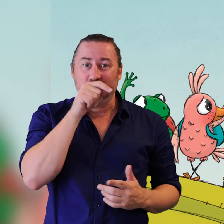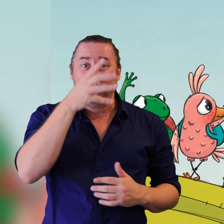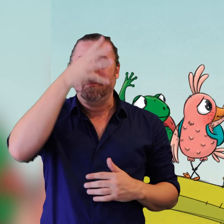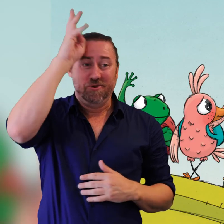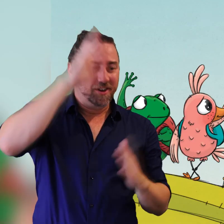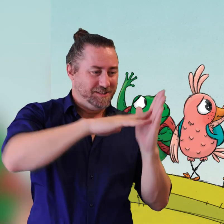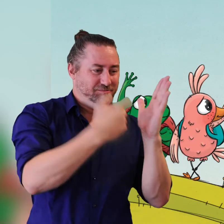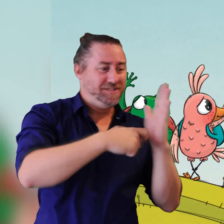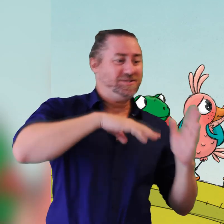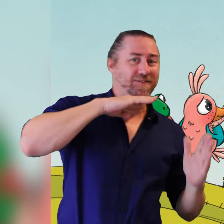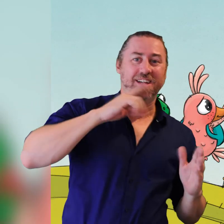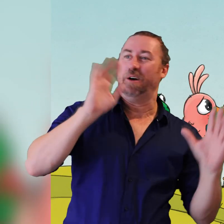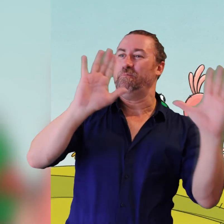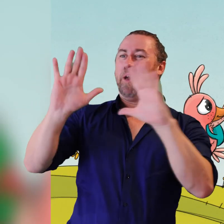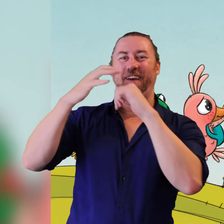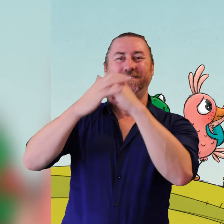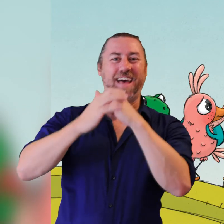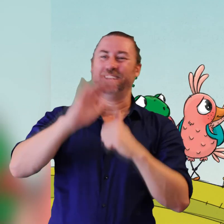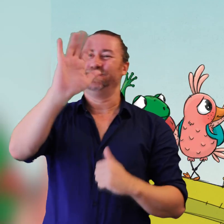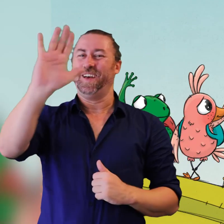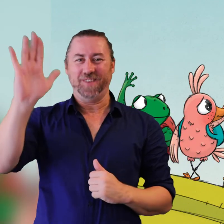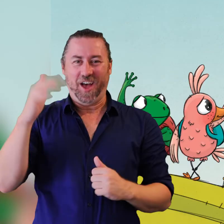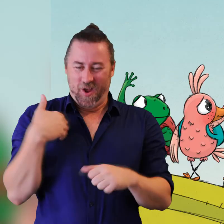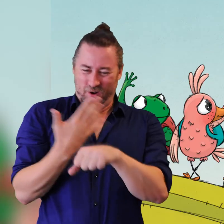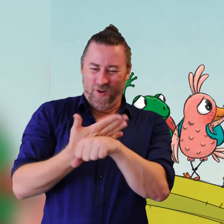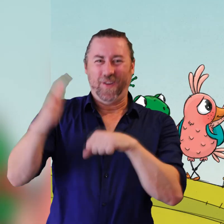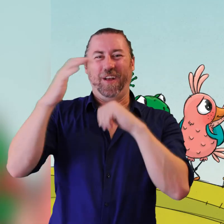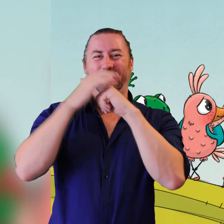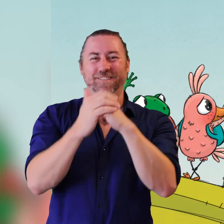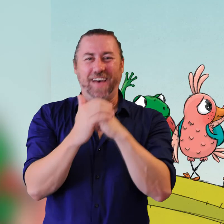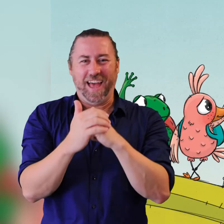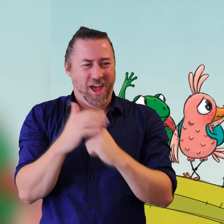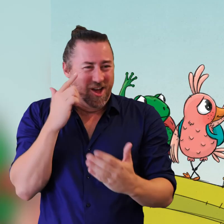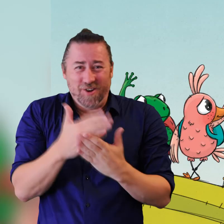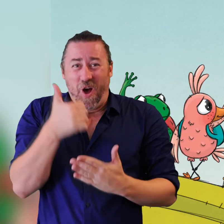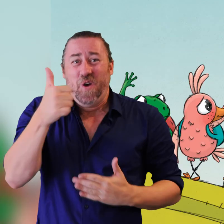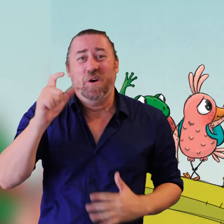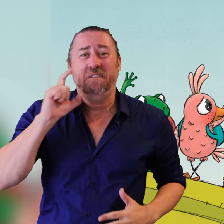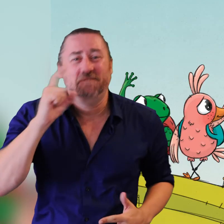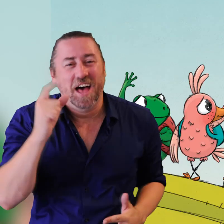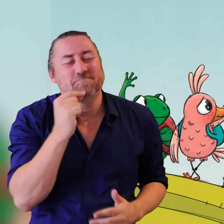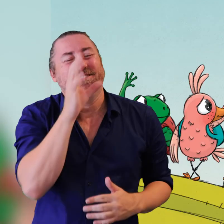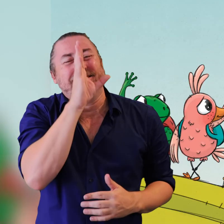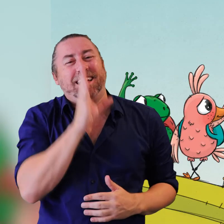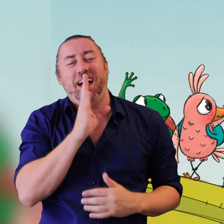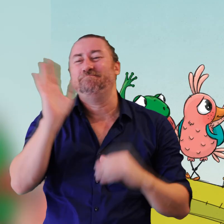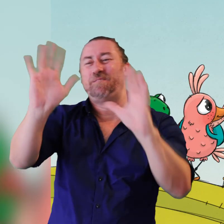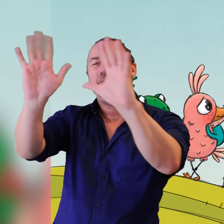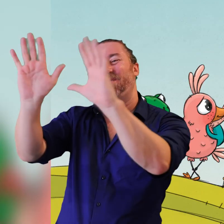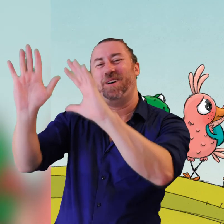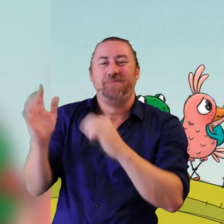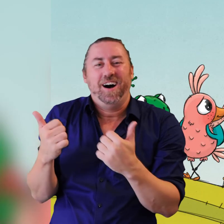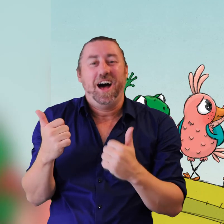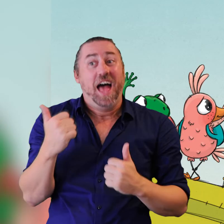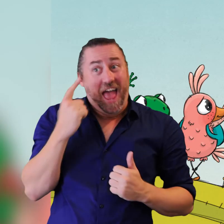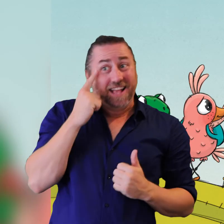Birdie and Mr Frog said goodbye to the new friends they had made at the shelter. It was a bit sad to say goodbye after they'd had so much